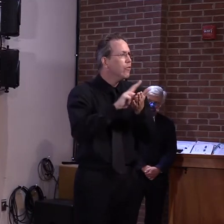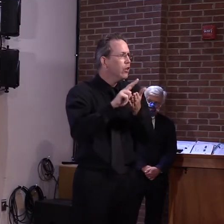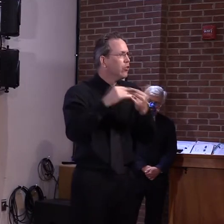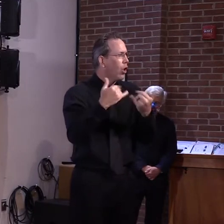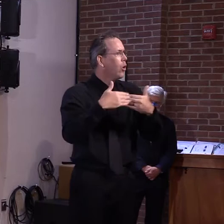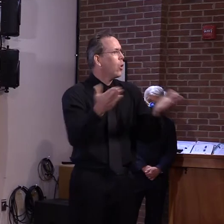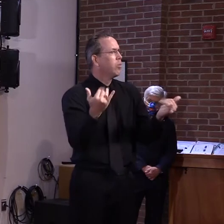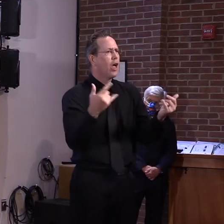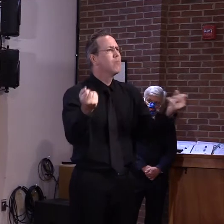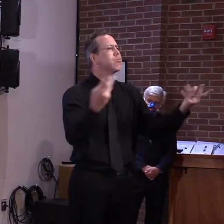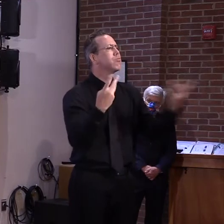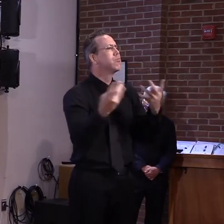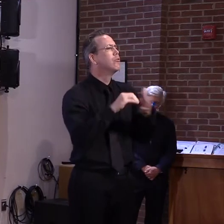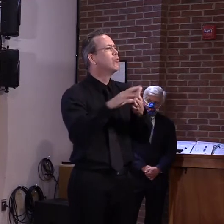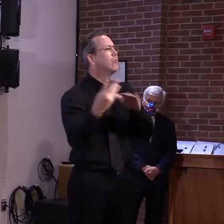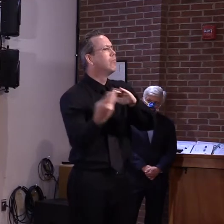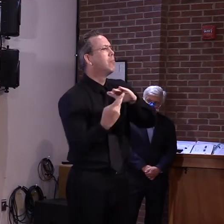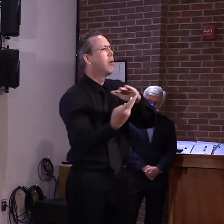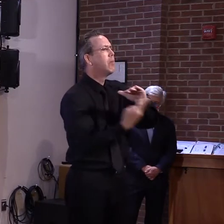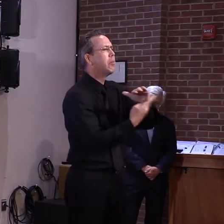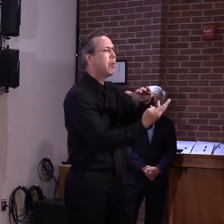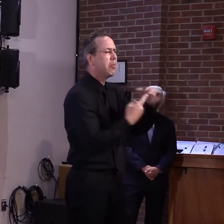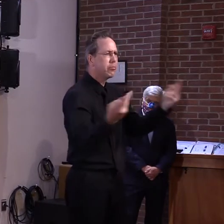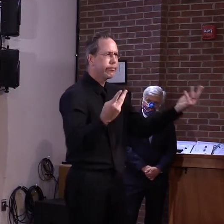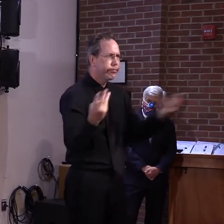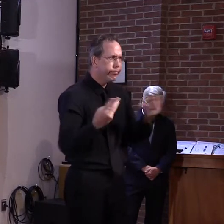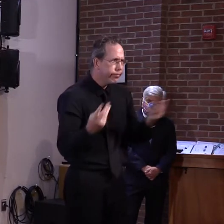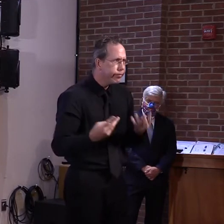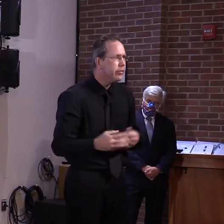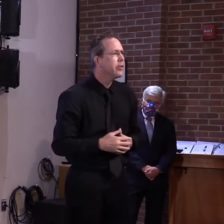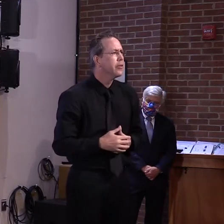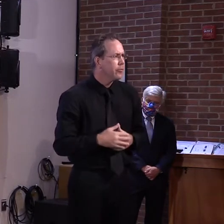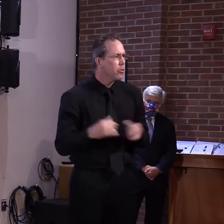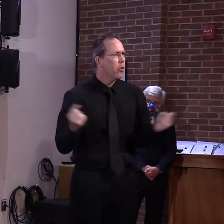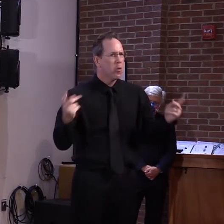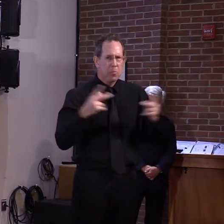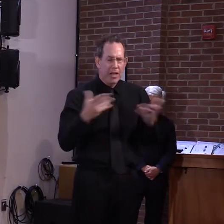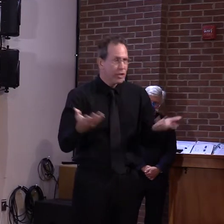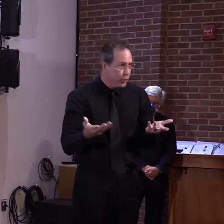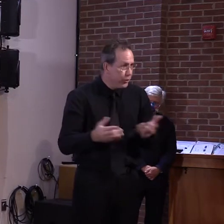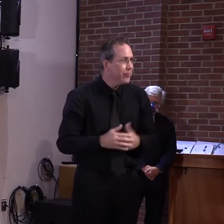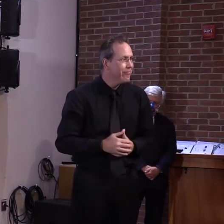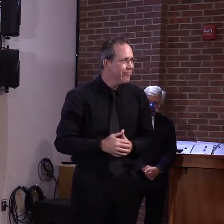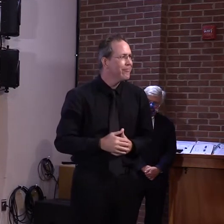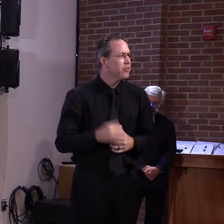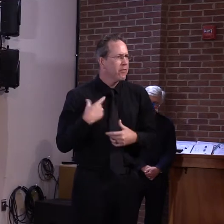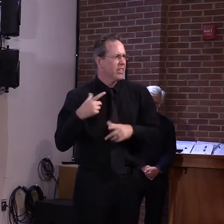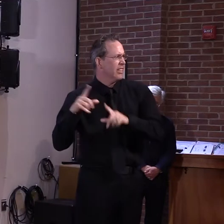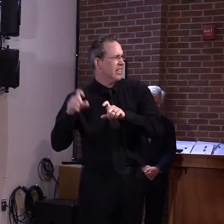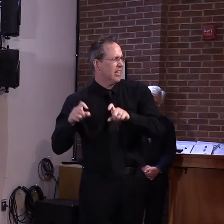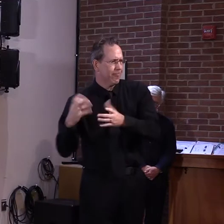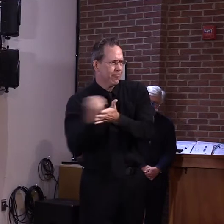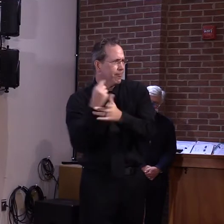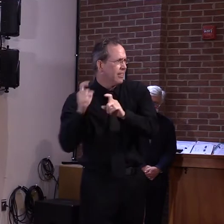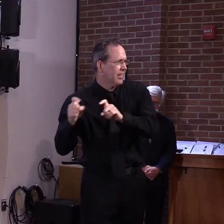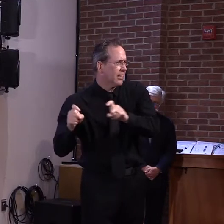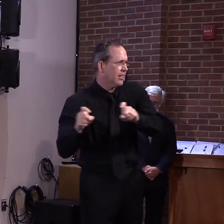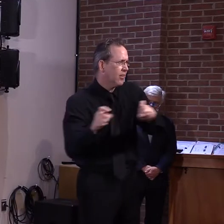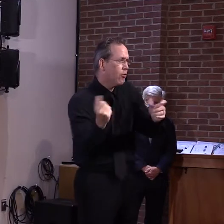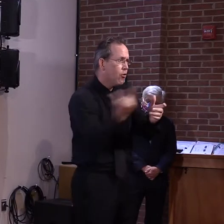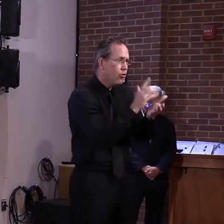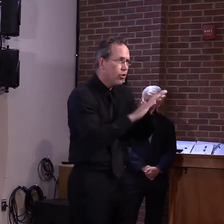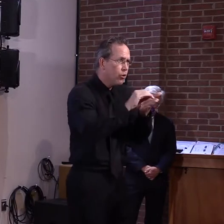from out of state. So basically all of the out of state college students are now back. They're being tested or have been tested, and we've gotten a